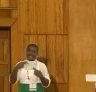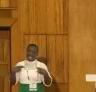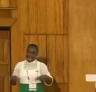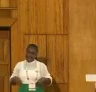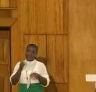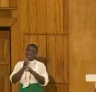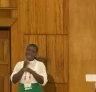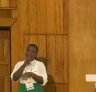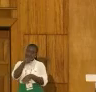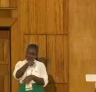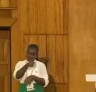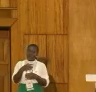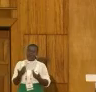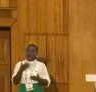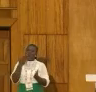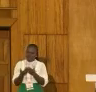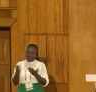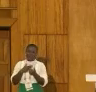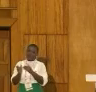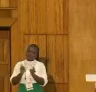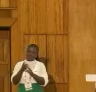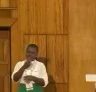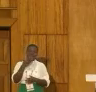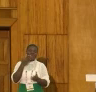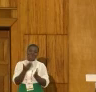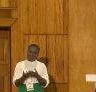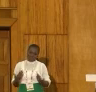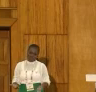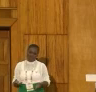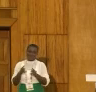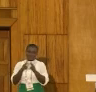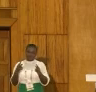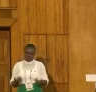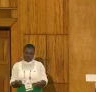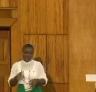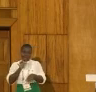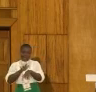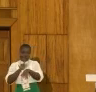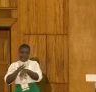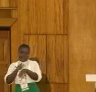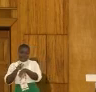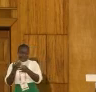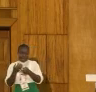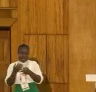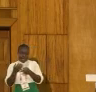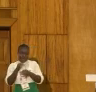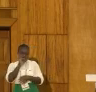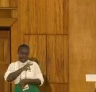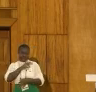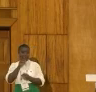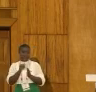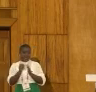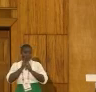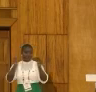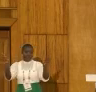we trained healthcare workers, and the stigma was reduced. So the impact of that, like I said, was reduced stigma in public hospitals